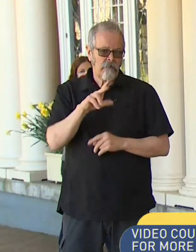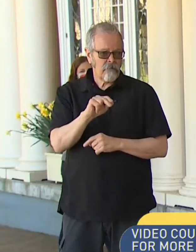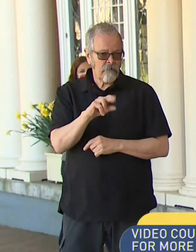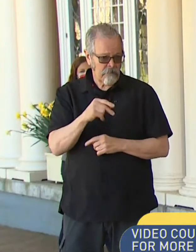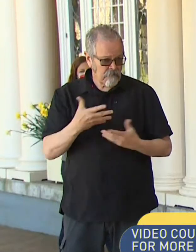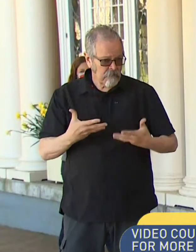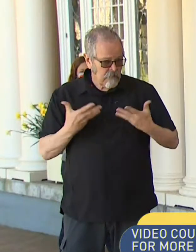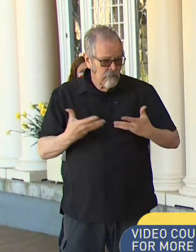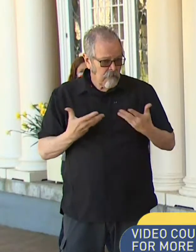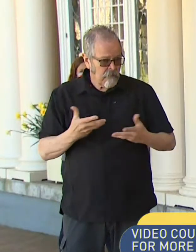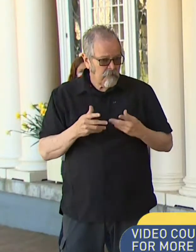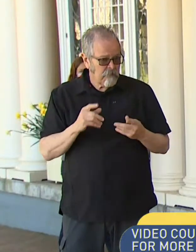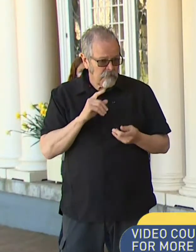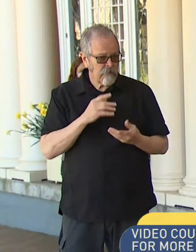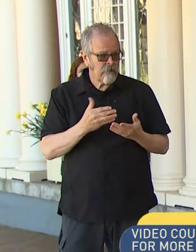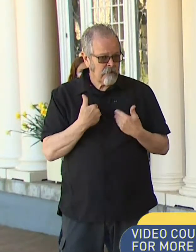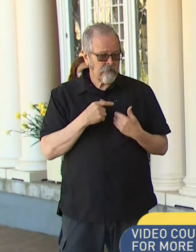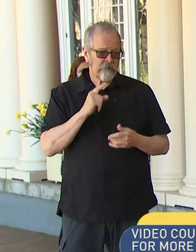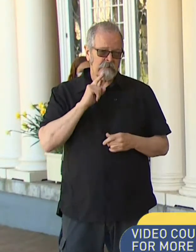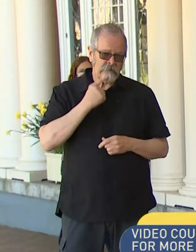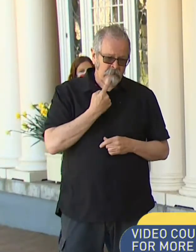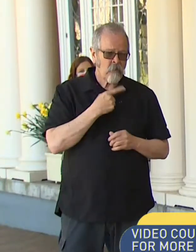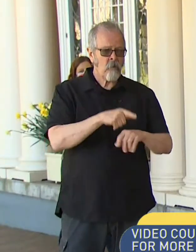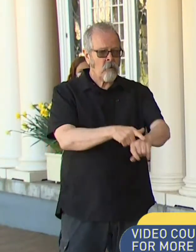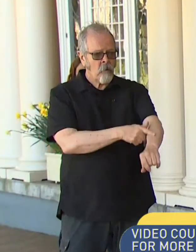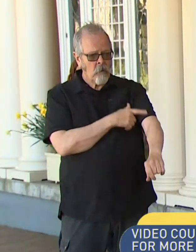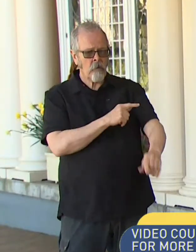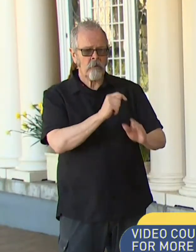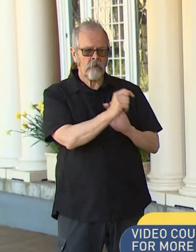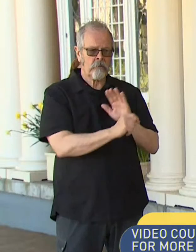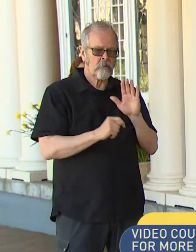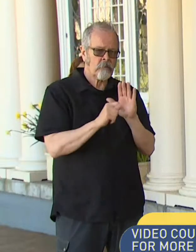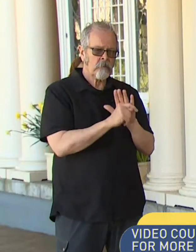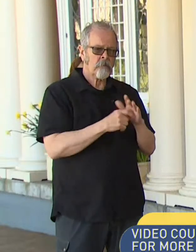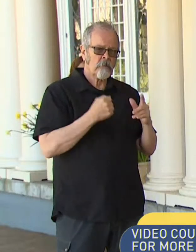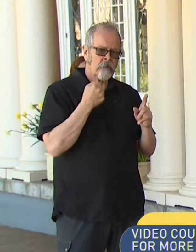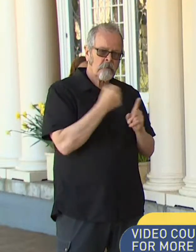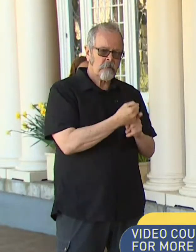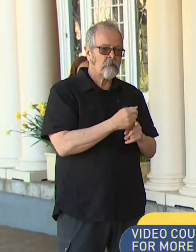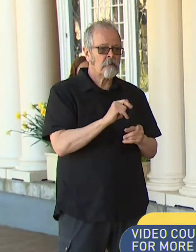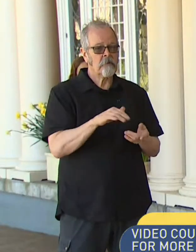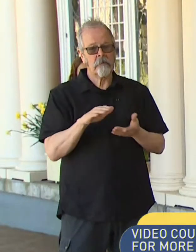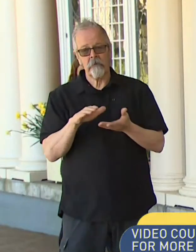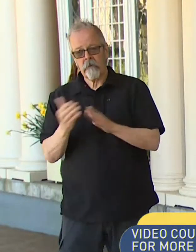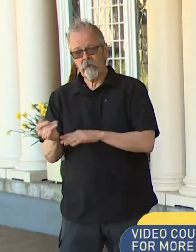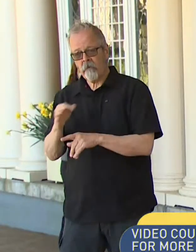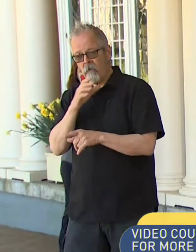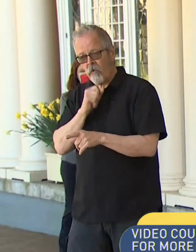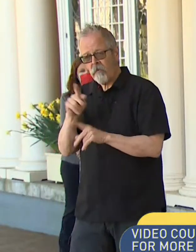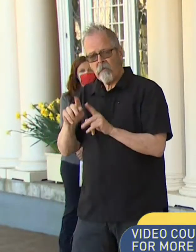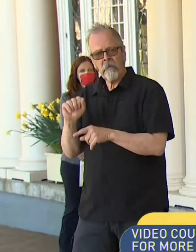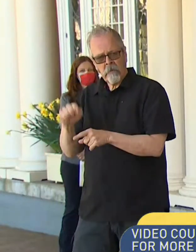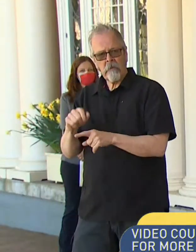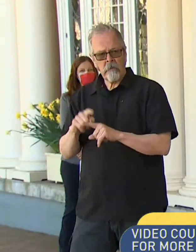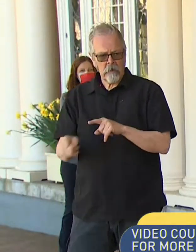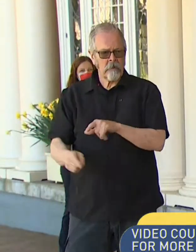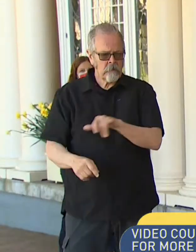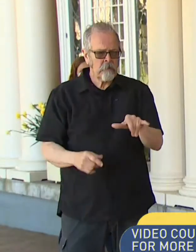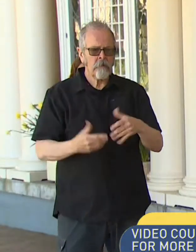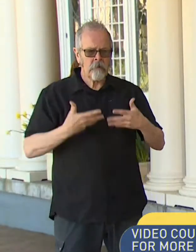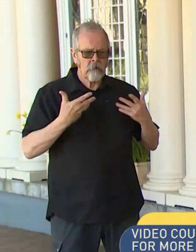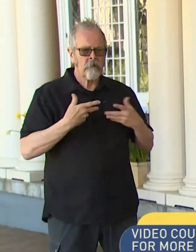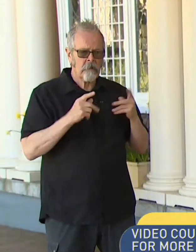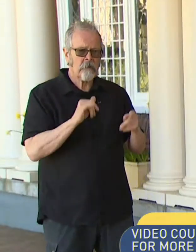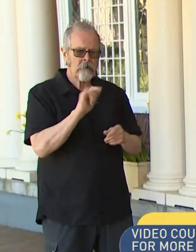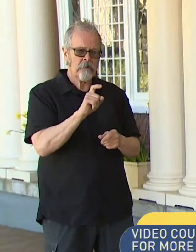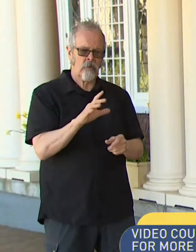very significant long-term impacts besides death of older people. That's one of the reasons we need to continue to look at the case